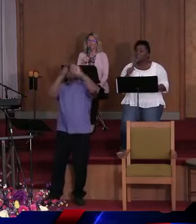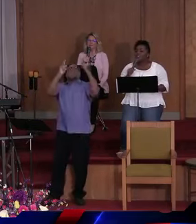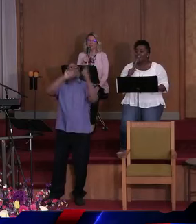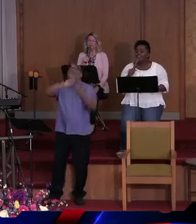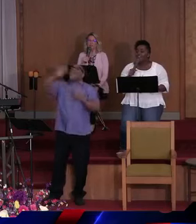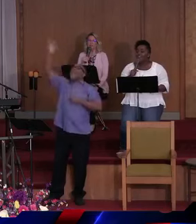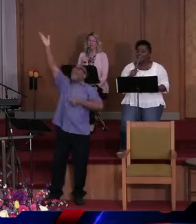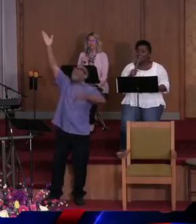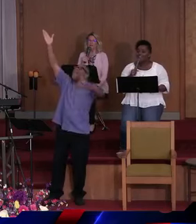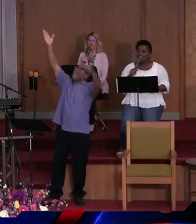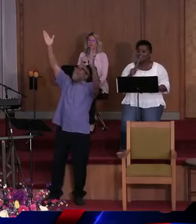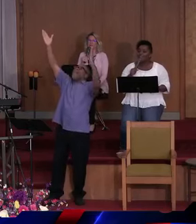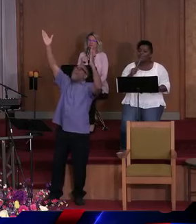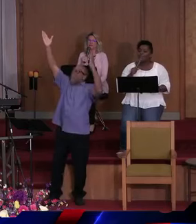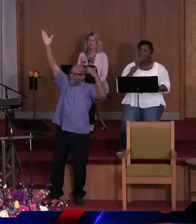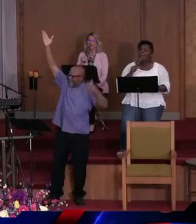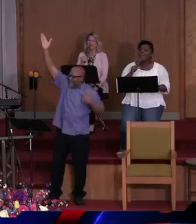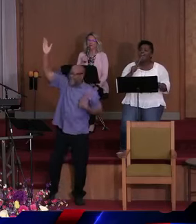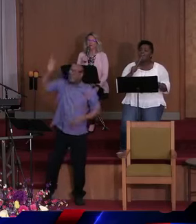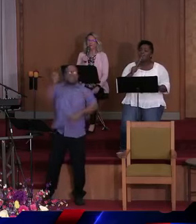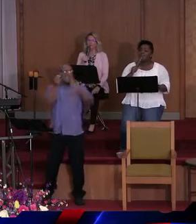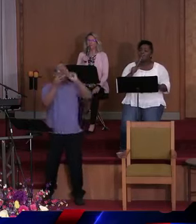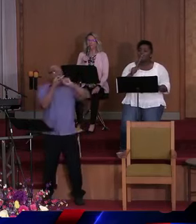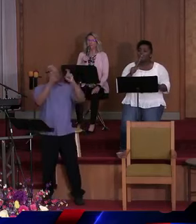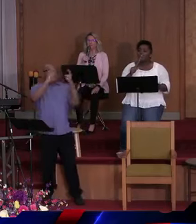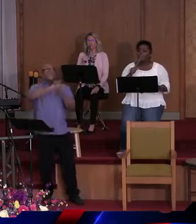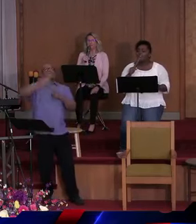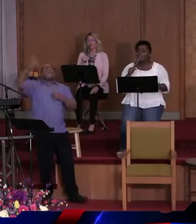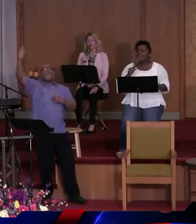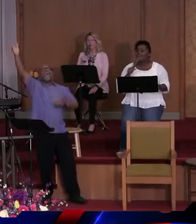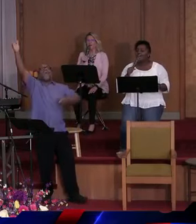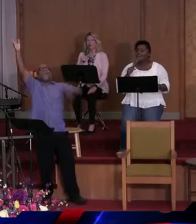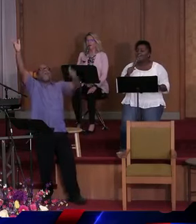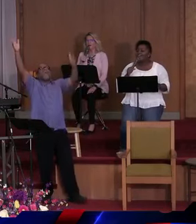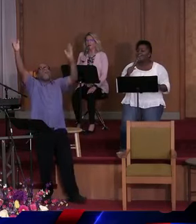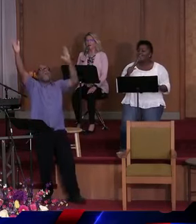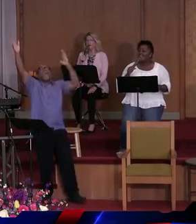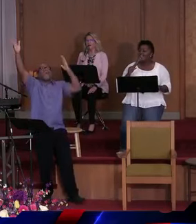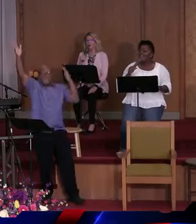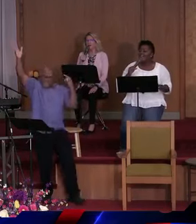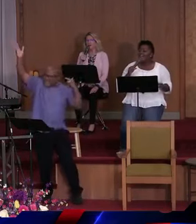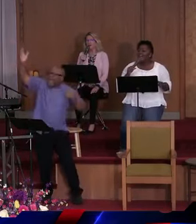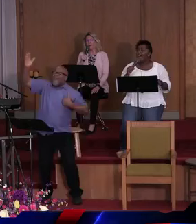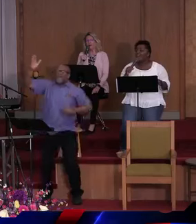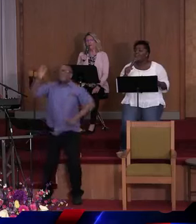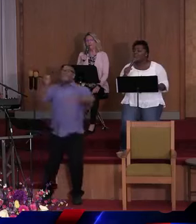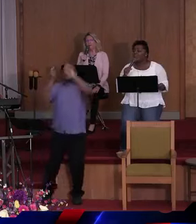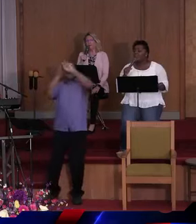friend of God. I'm a friend. I am a friend of God. I want